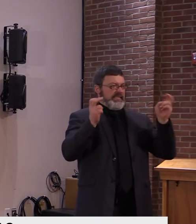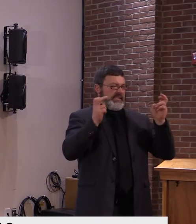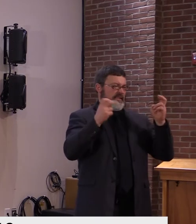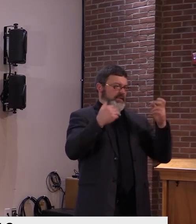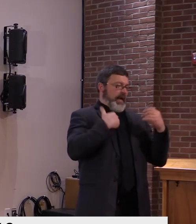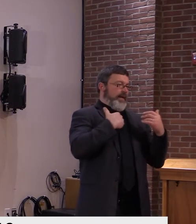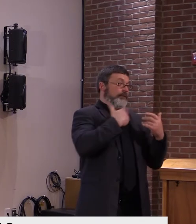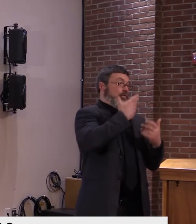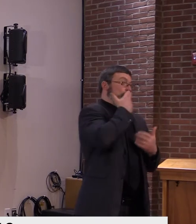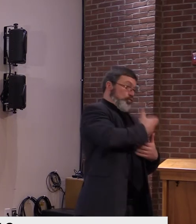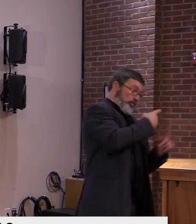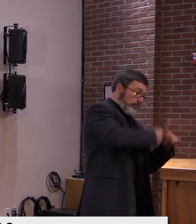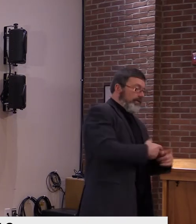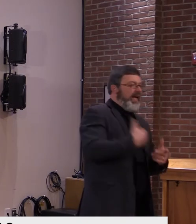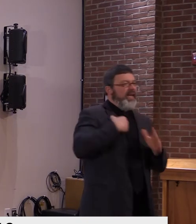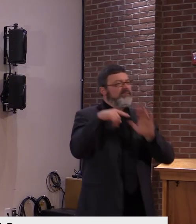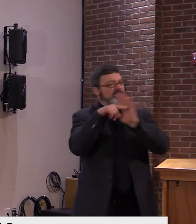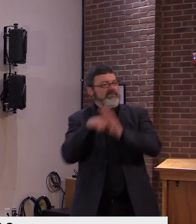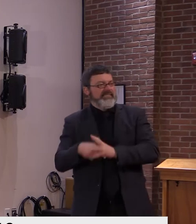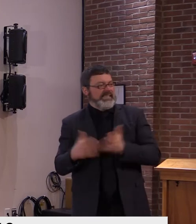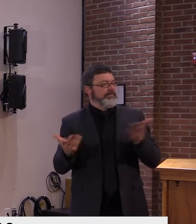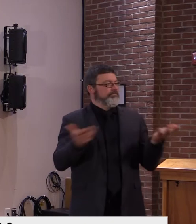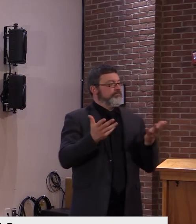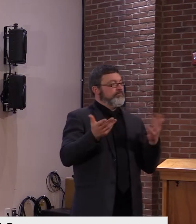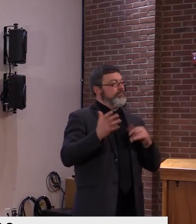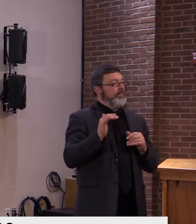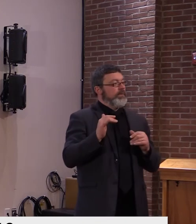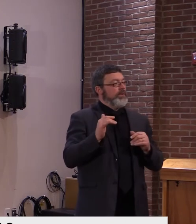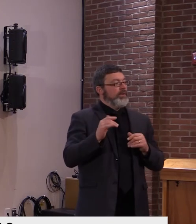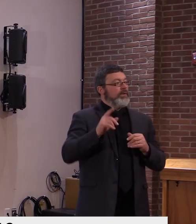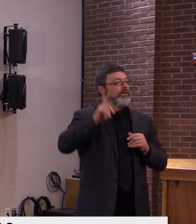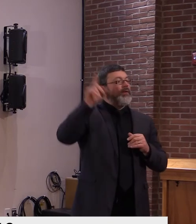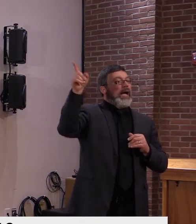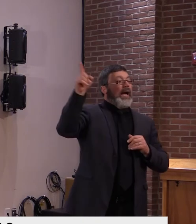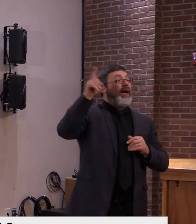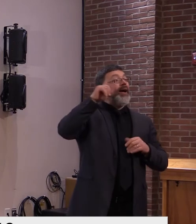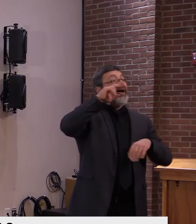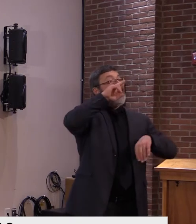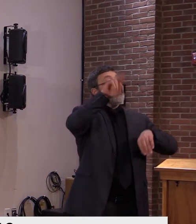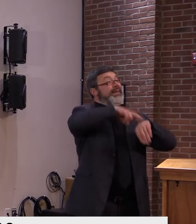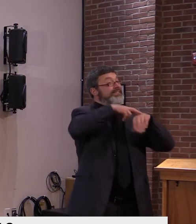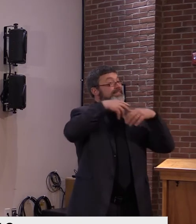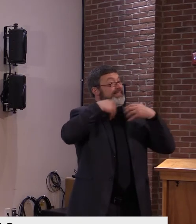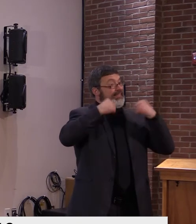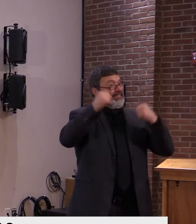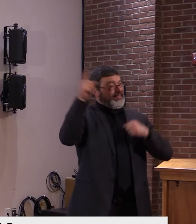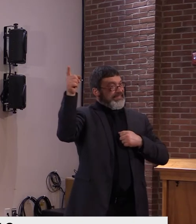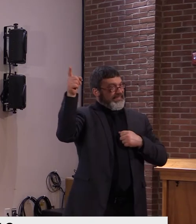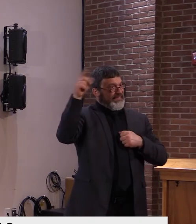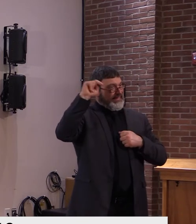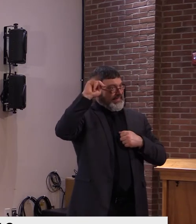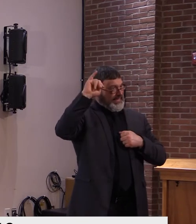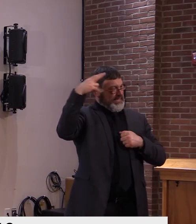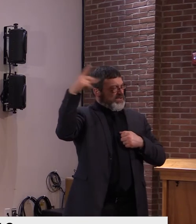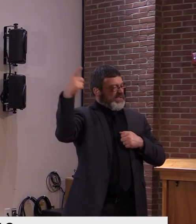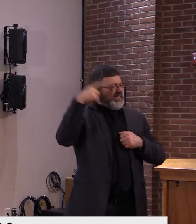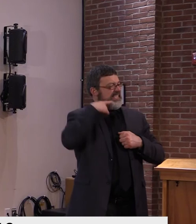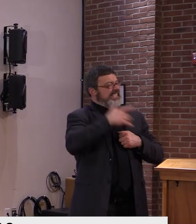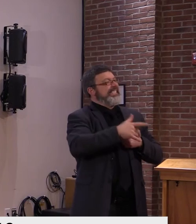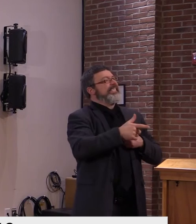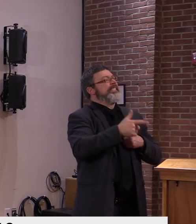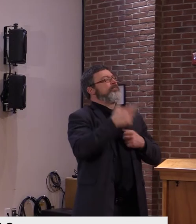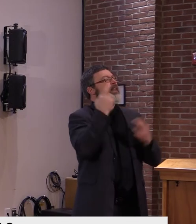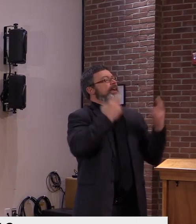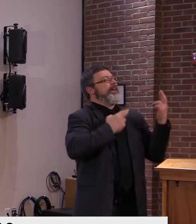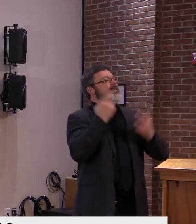lukewarm endorsement of this therapy, basically saying that they didn't feel enough of the evidence was